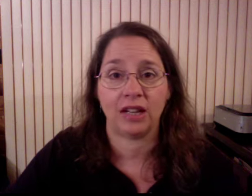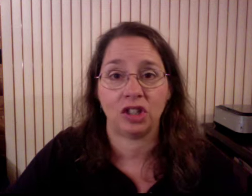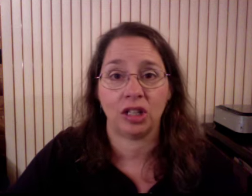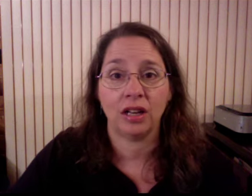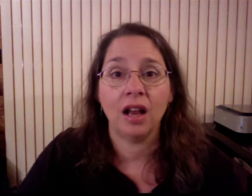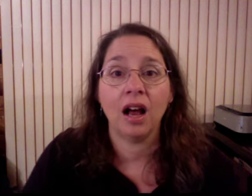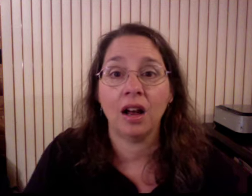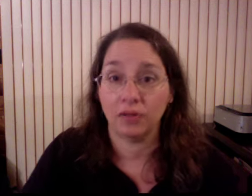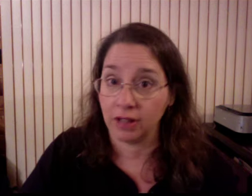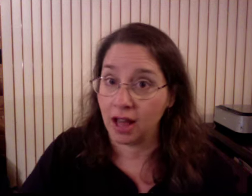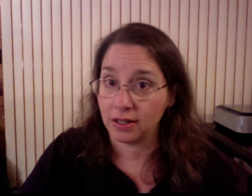manifestation of lust.